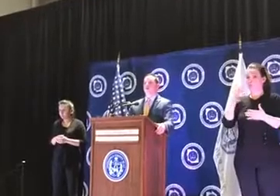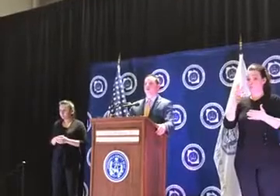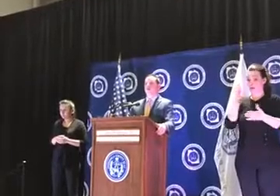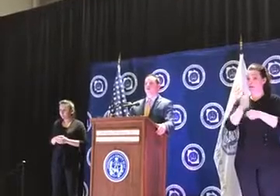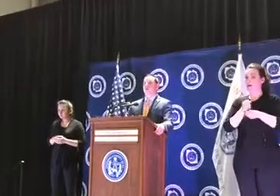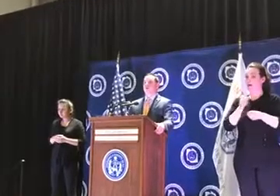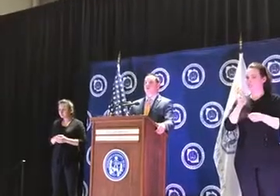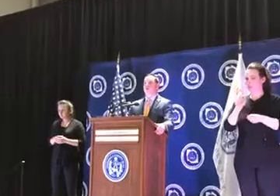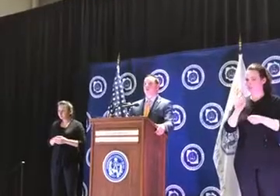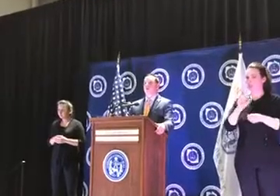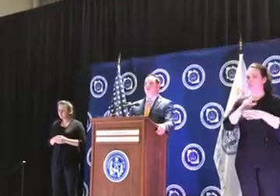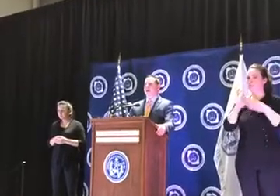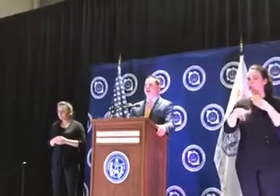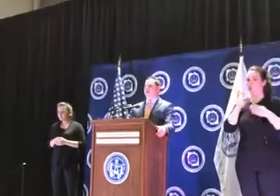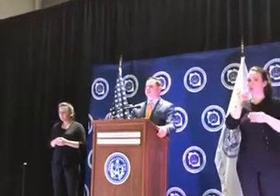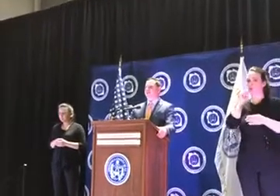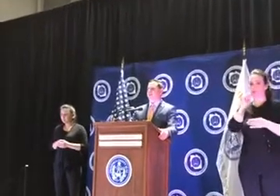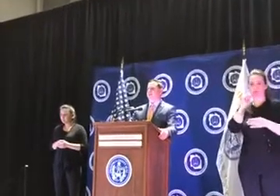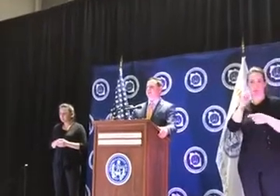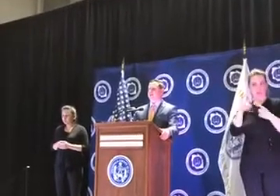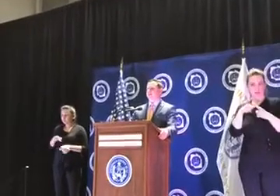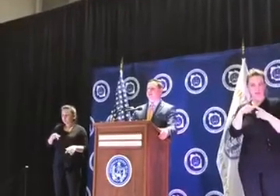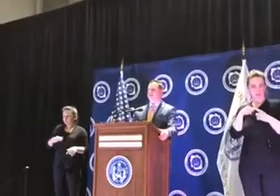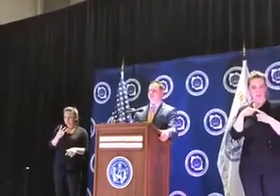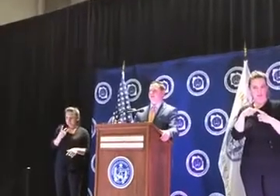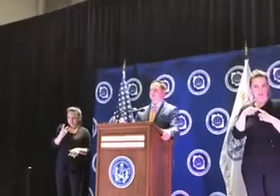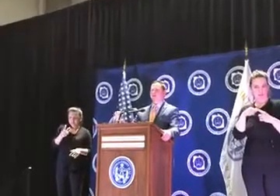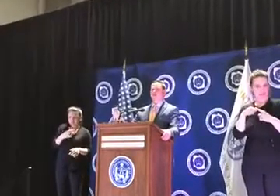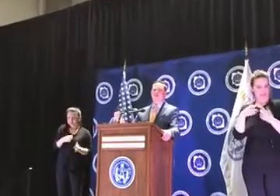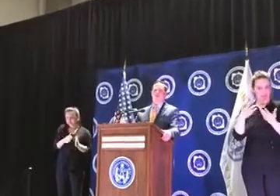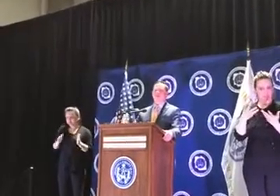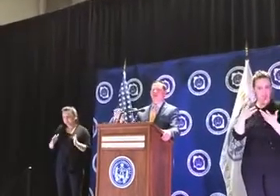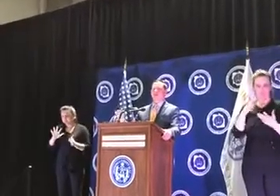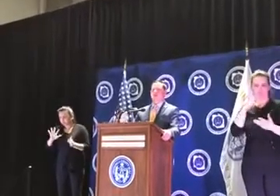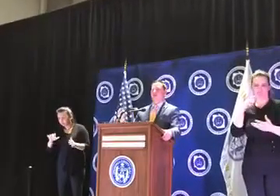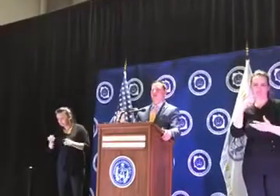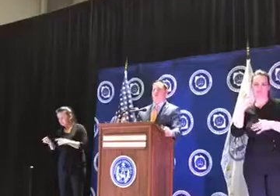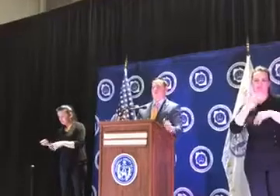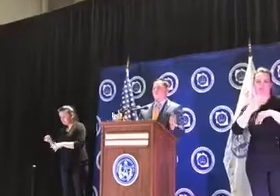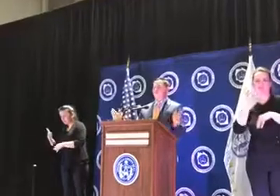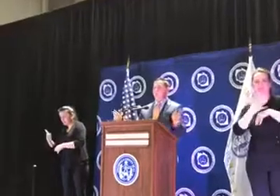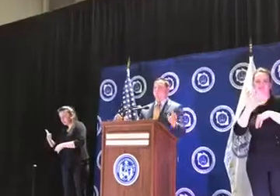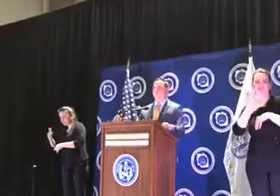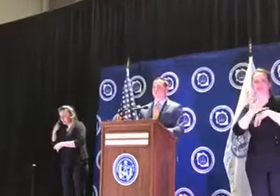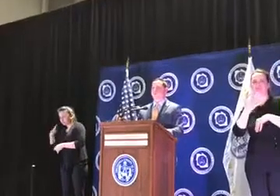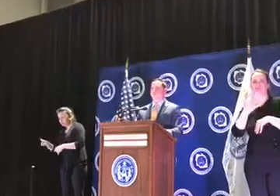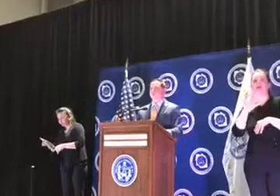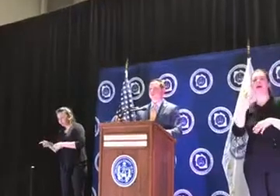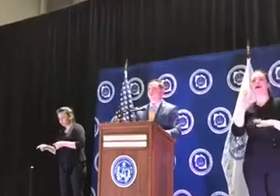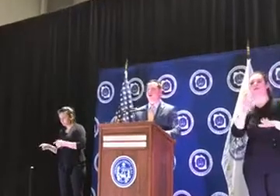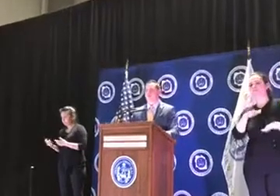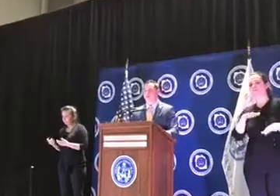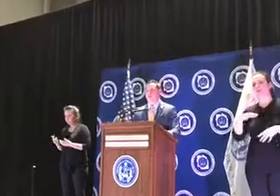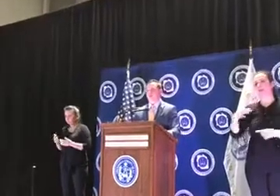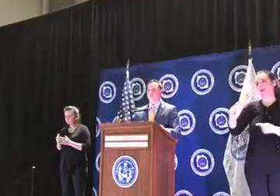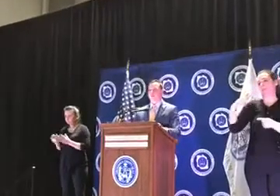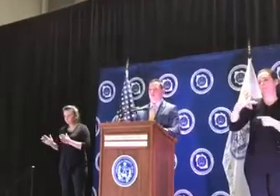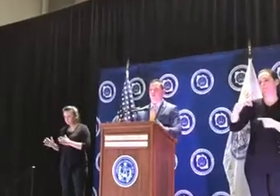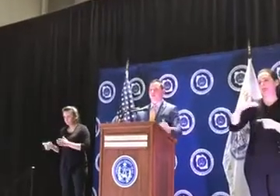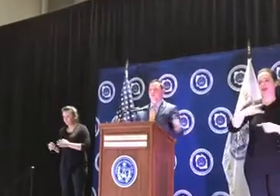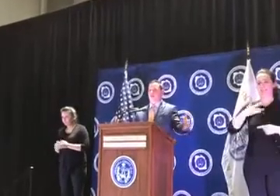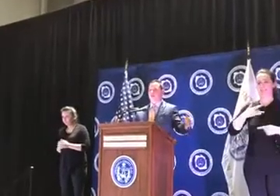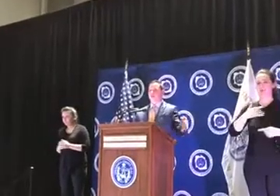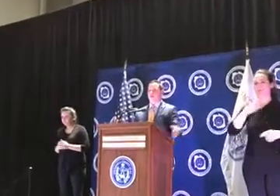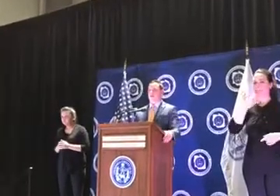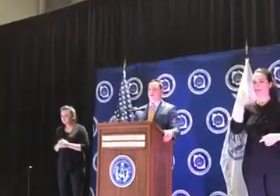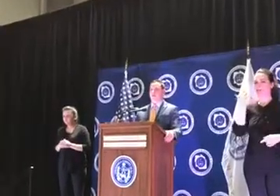days is still going to be the. Yeah, I think some of the Pittsburgh stuff's coming back a little quicker, but we're gonna stick with 3 to 5 days until we see,